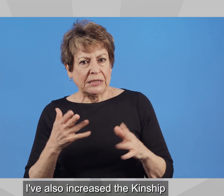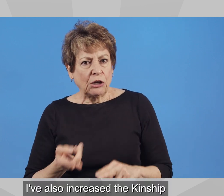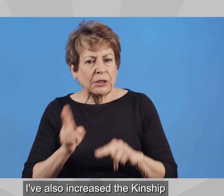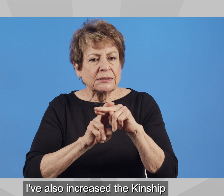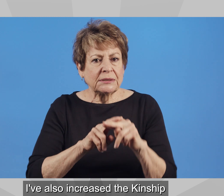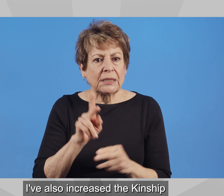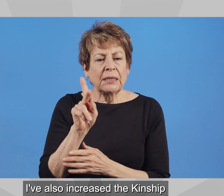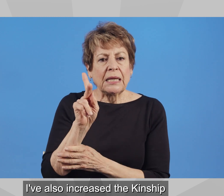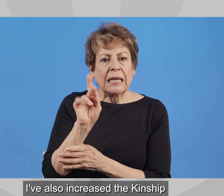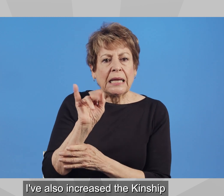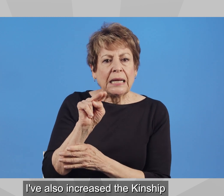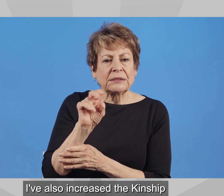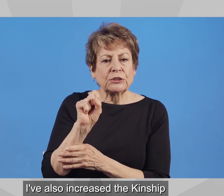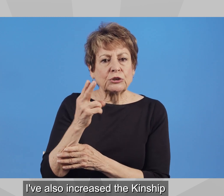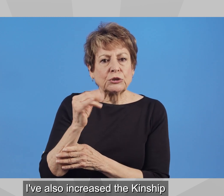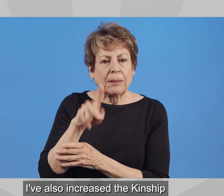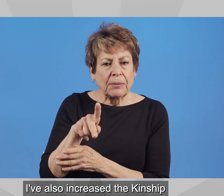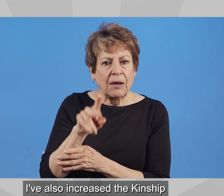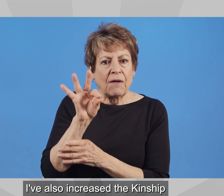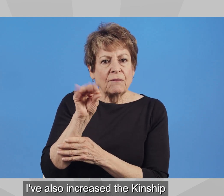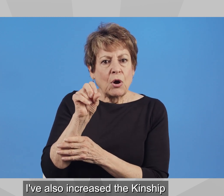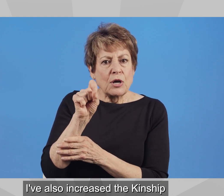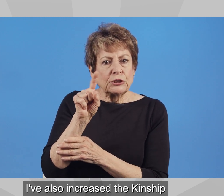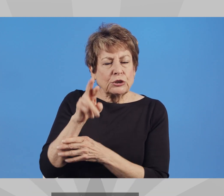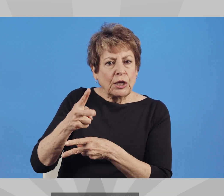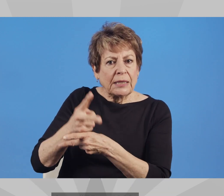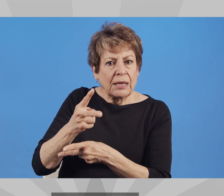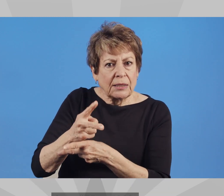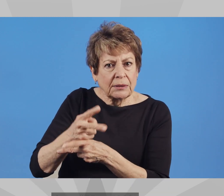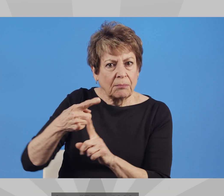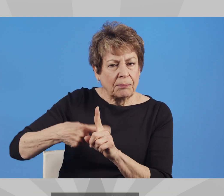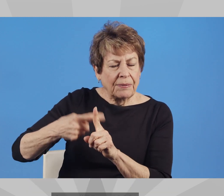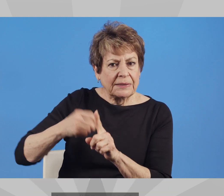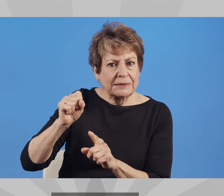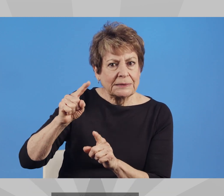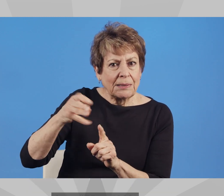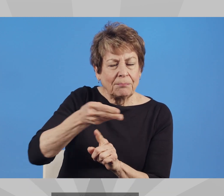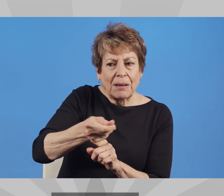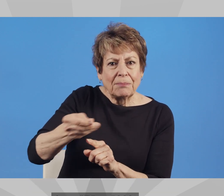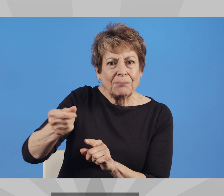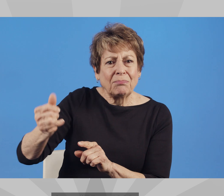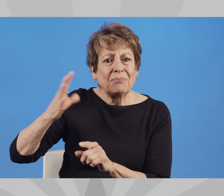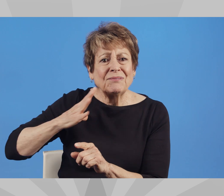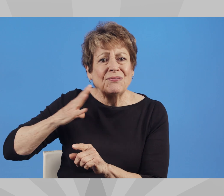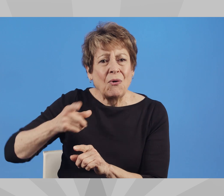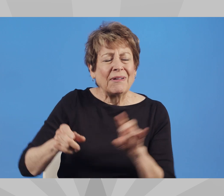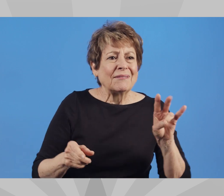I've also increased the kinship foster care monthly stipend from $75 to